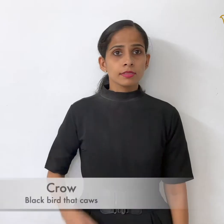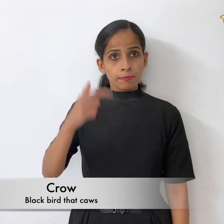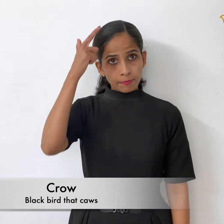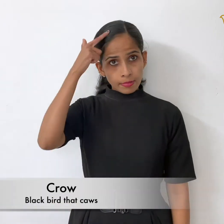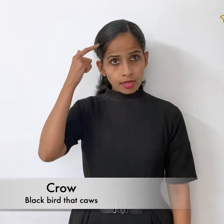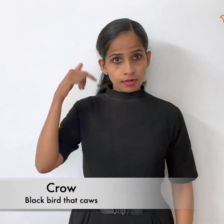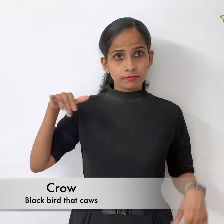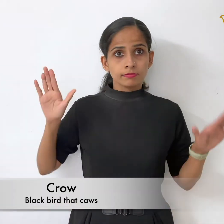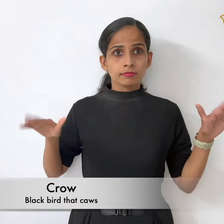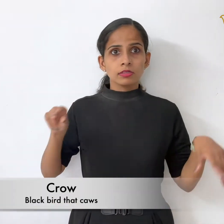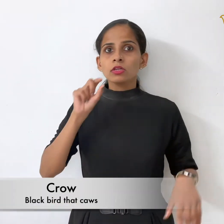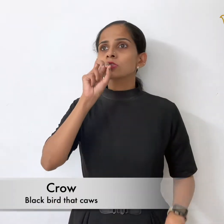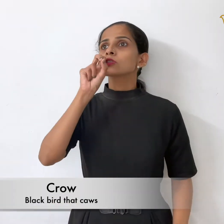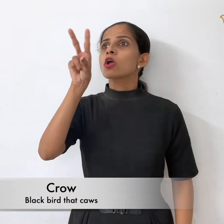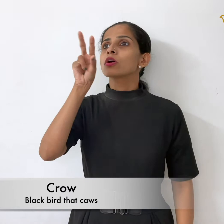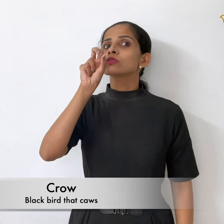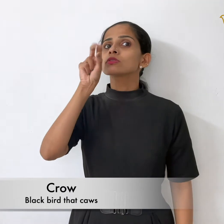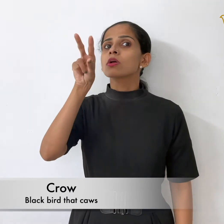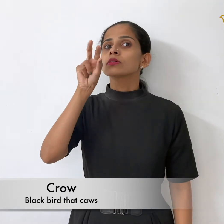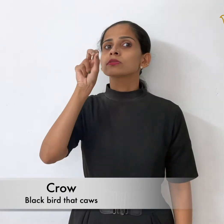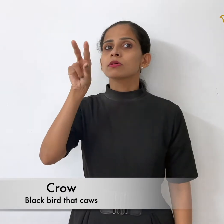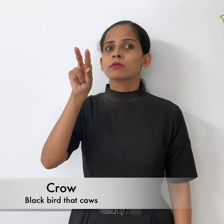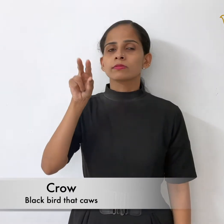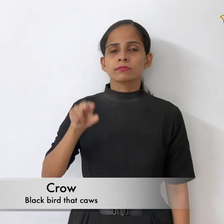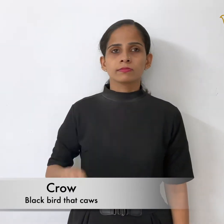Crow, black bird that caws.